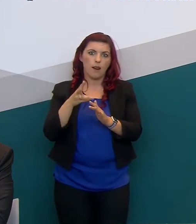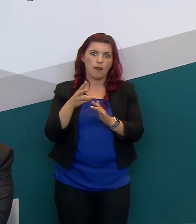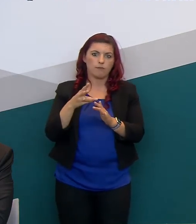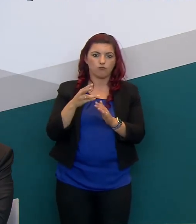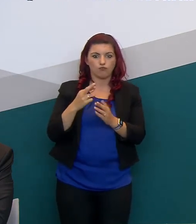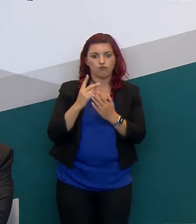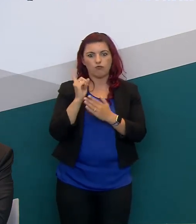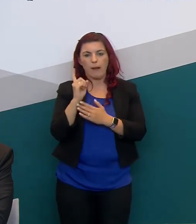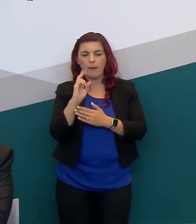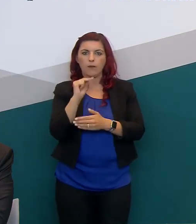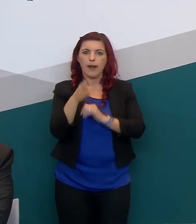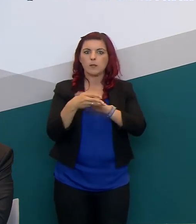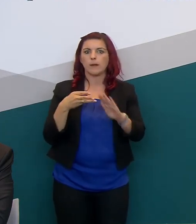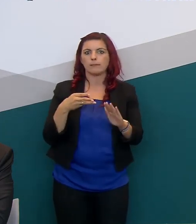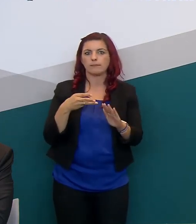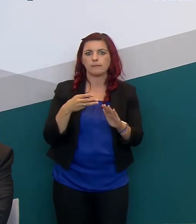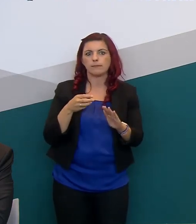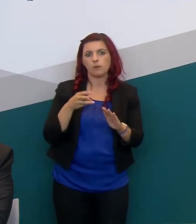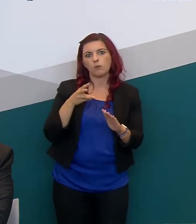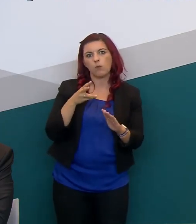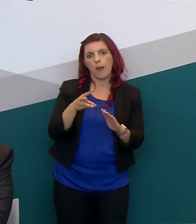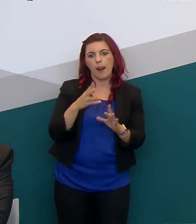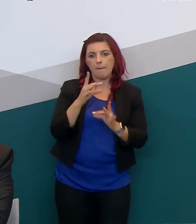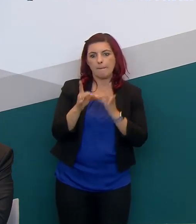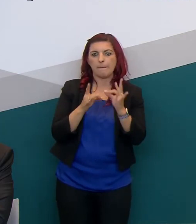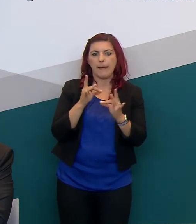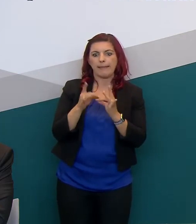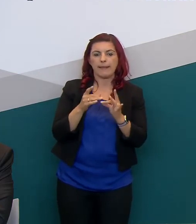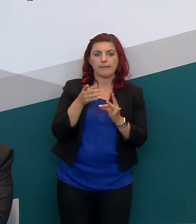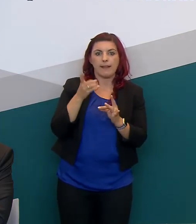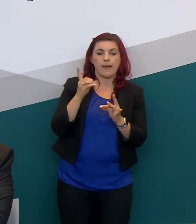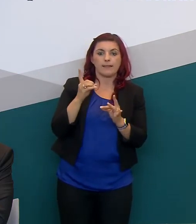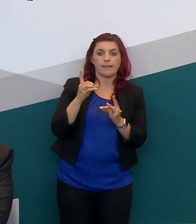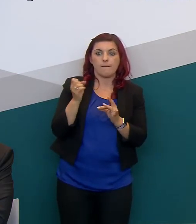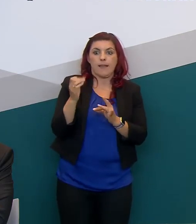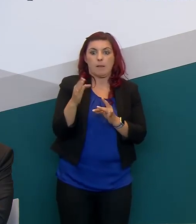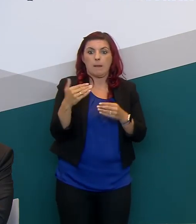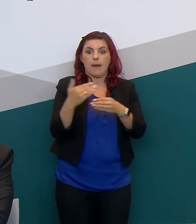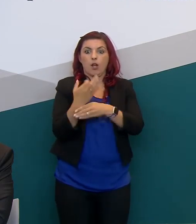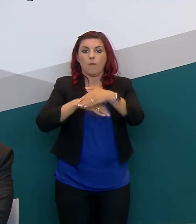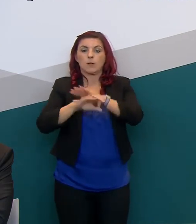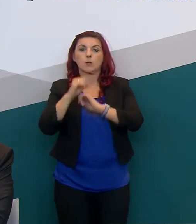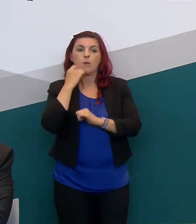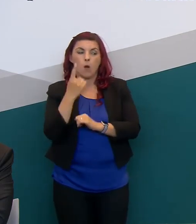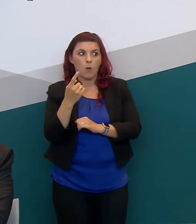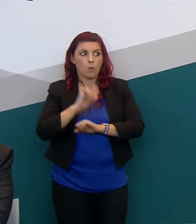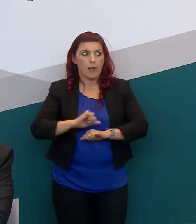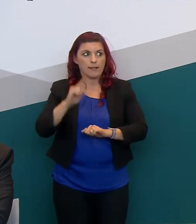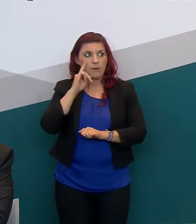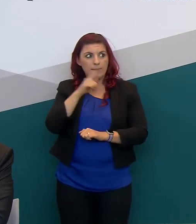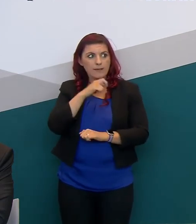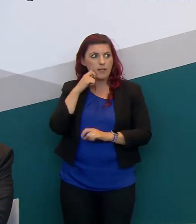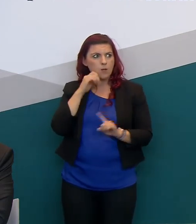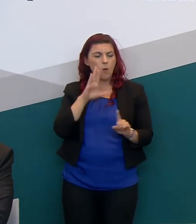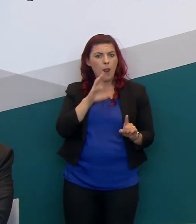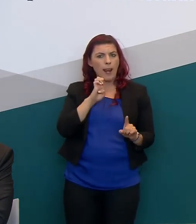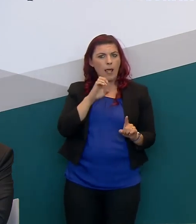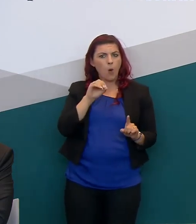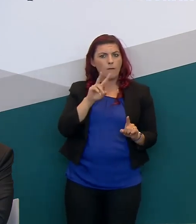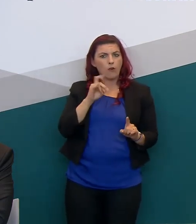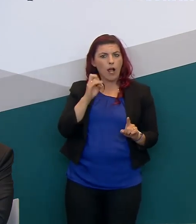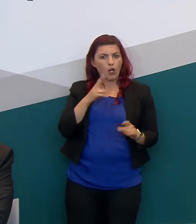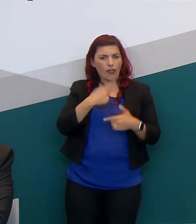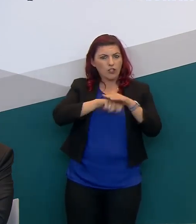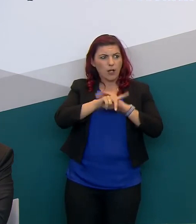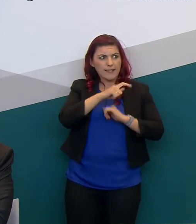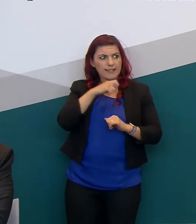we can make that advice and guidance available to Cabinet. We'll wait and see what the Government decides tomorrow. Now, Liam Bradbury said that he's pitched moving some of the elements